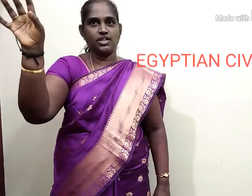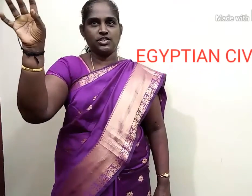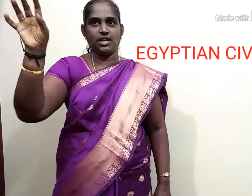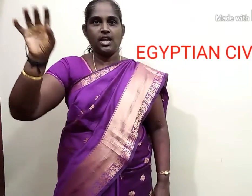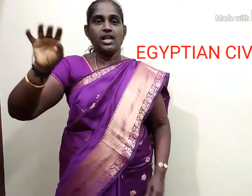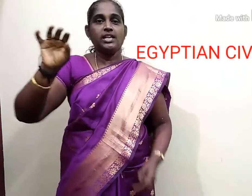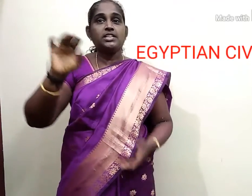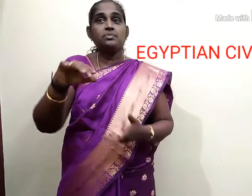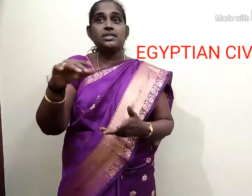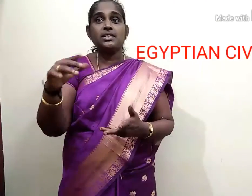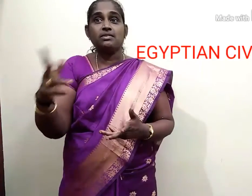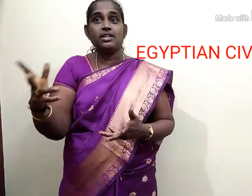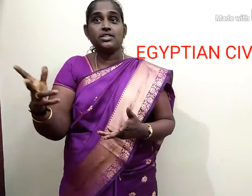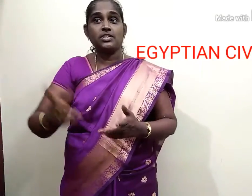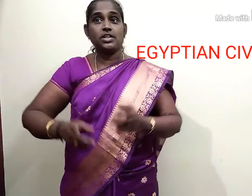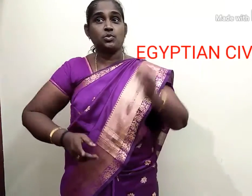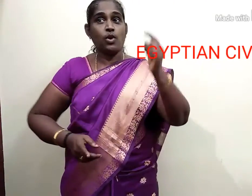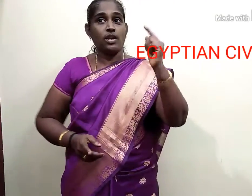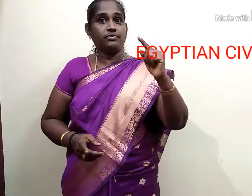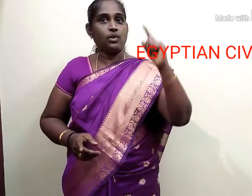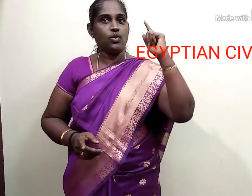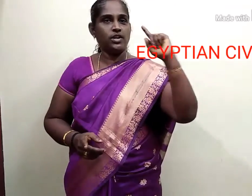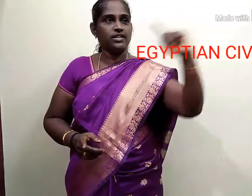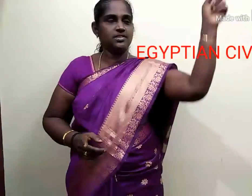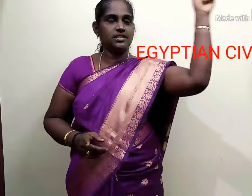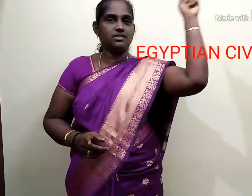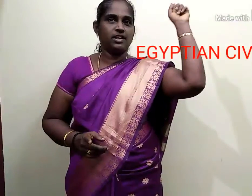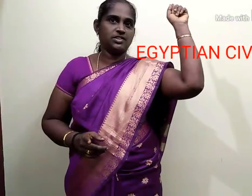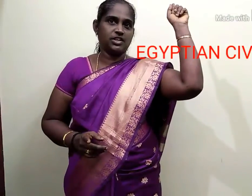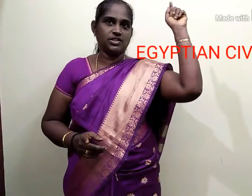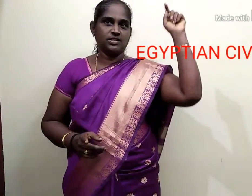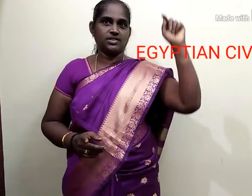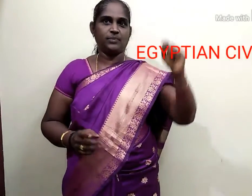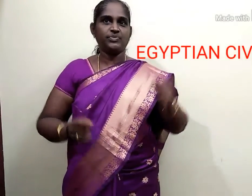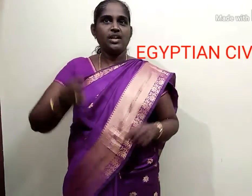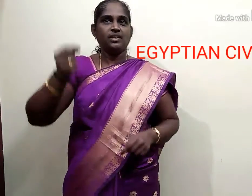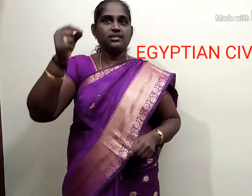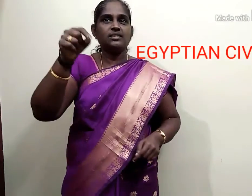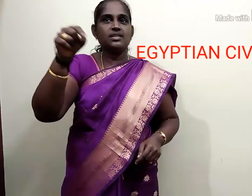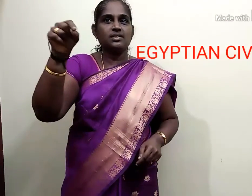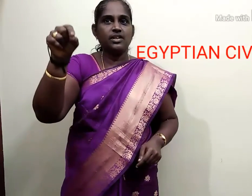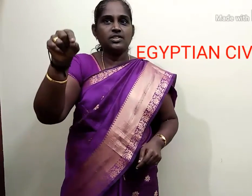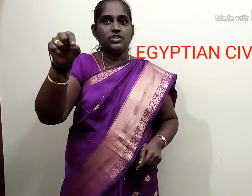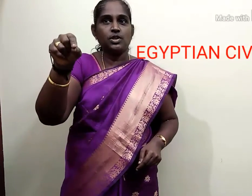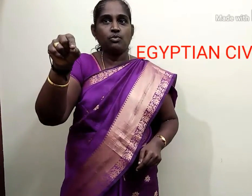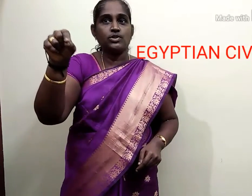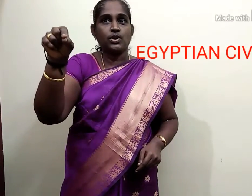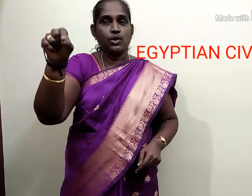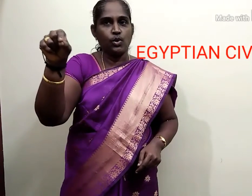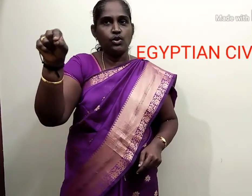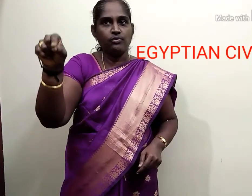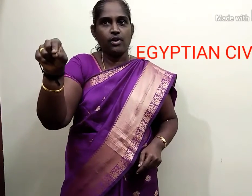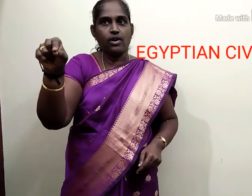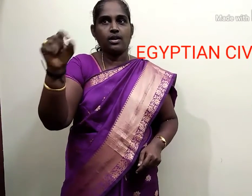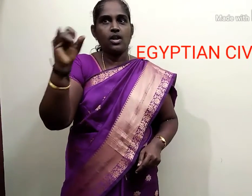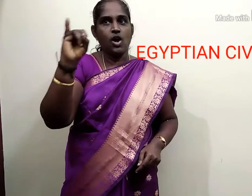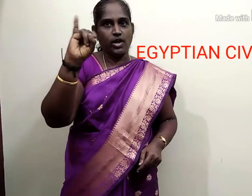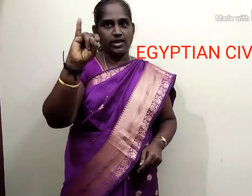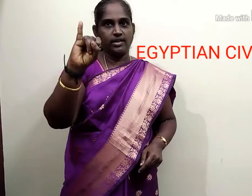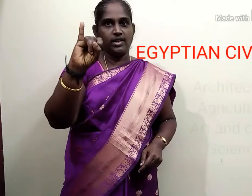civilization. Egyptian civilization is one of the oldest civilizations. This civilization was known for